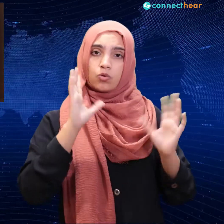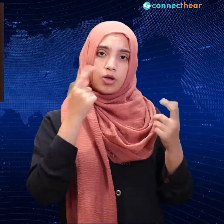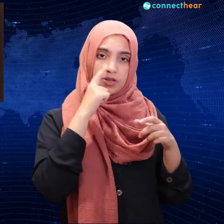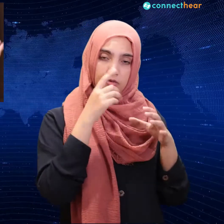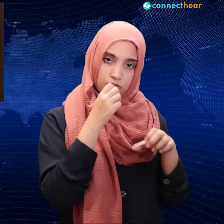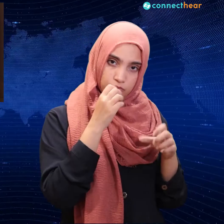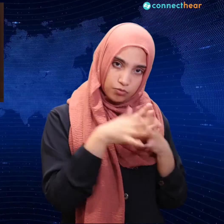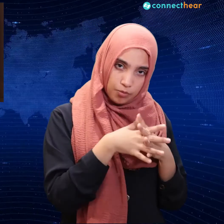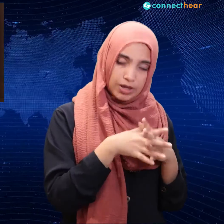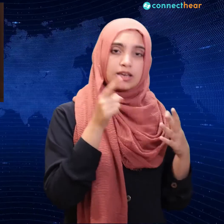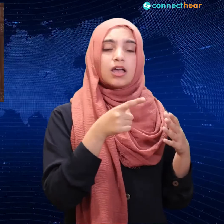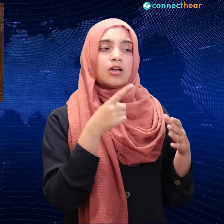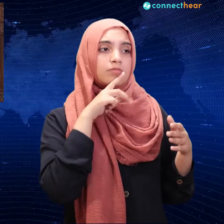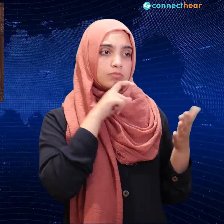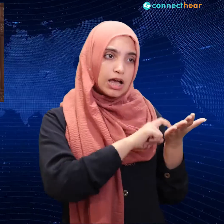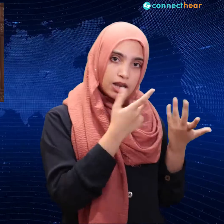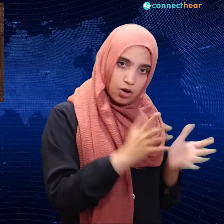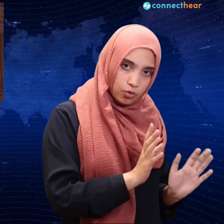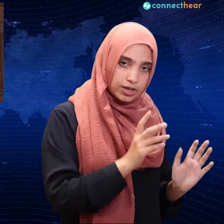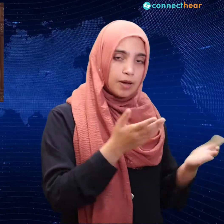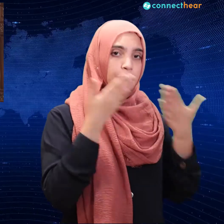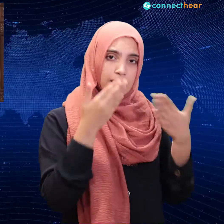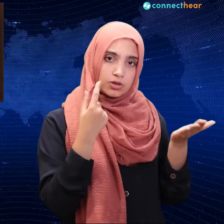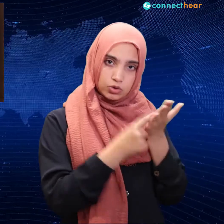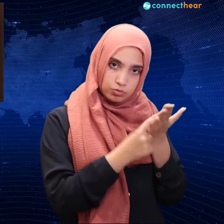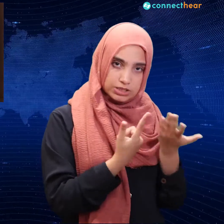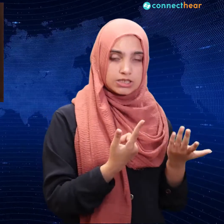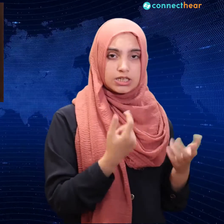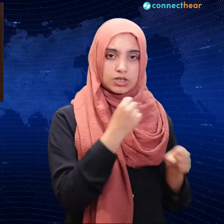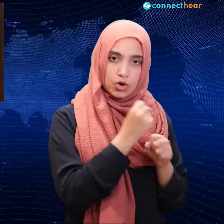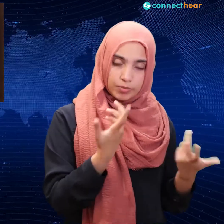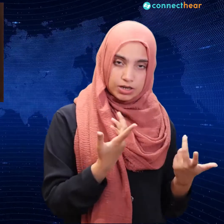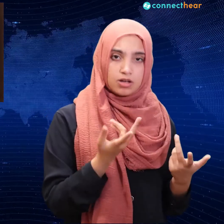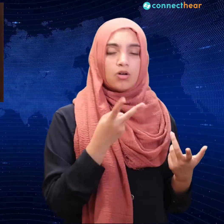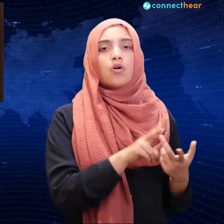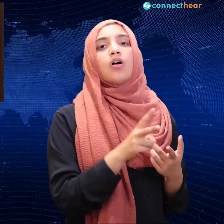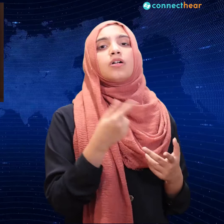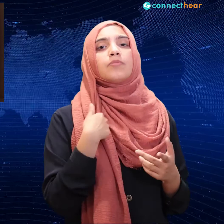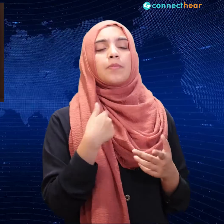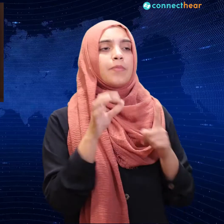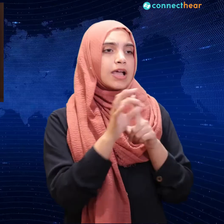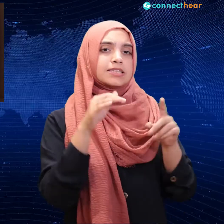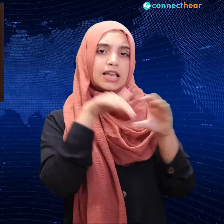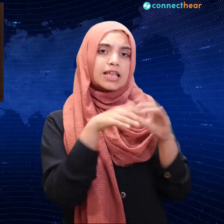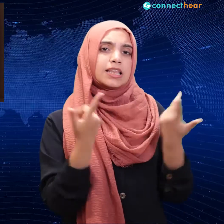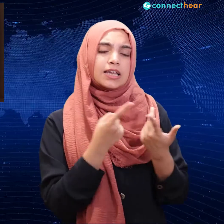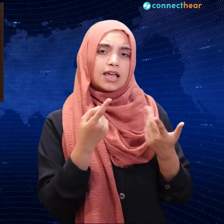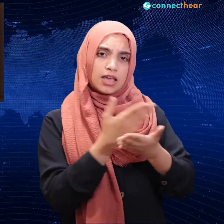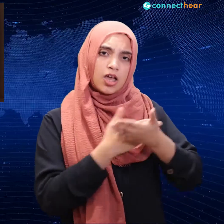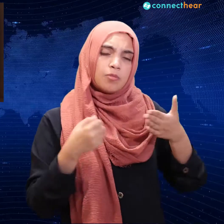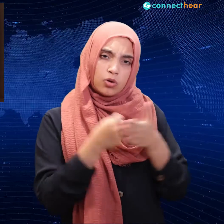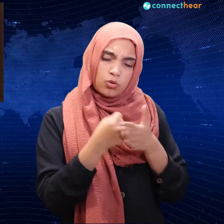study in university and so on. Okay? We are hearing... In Pakistan, what we have done is we have actually paid stipends to